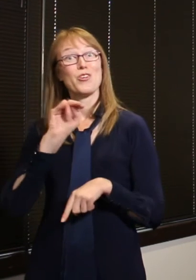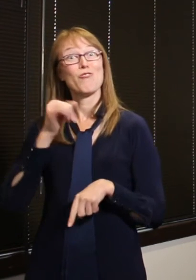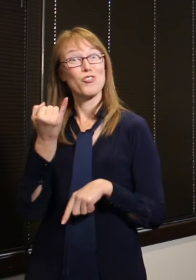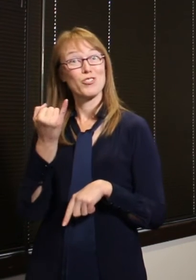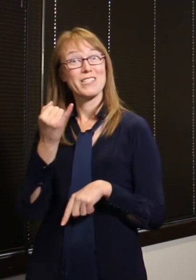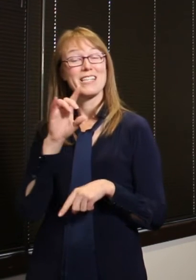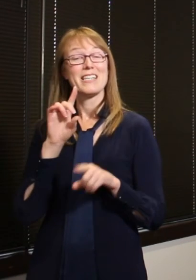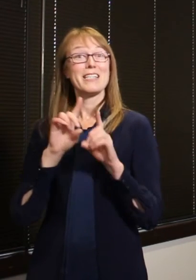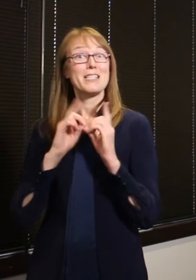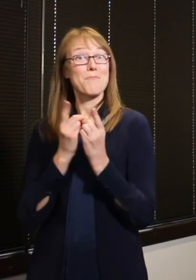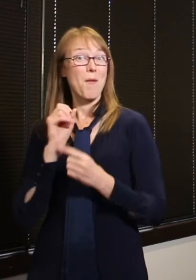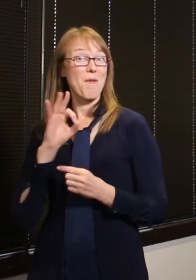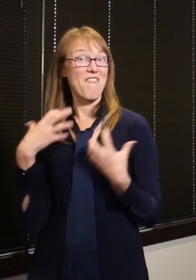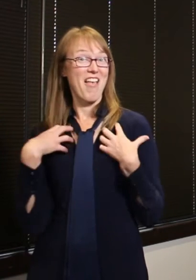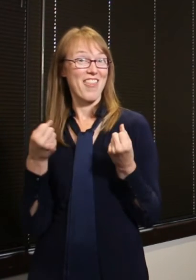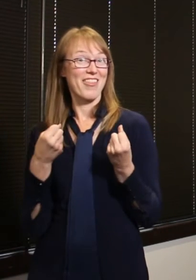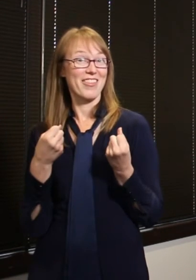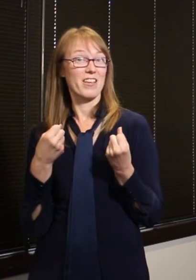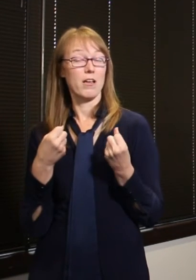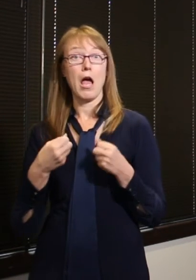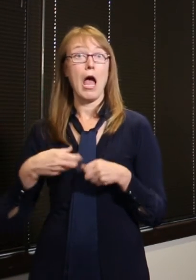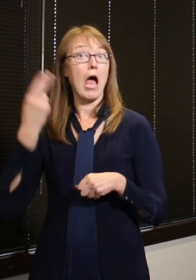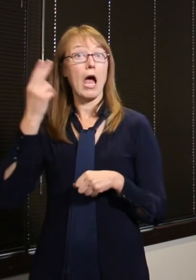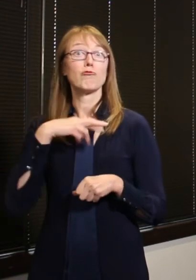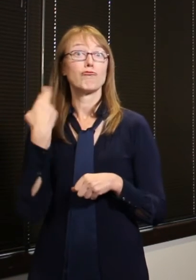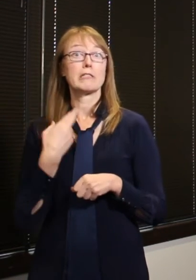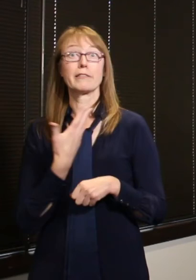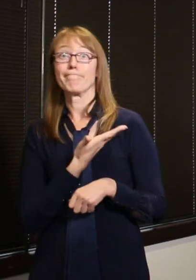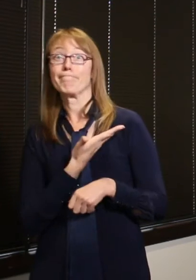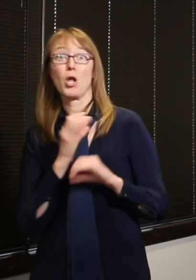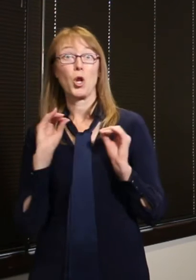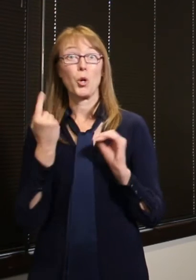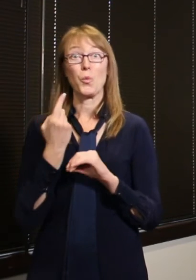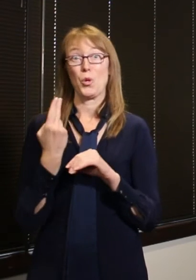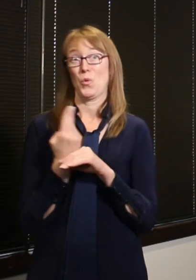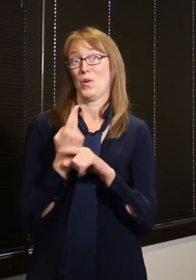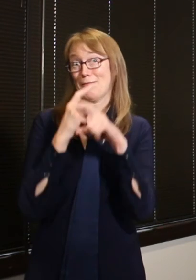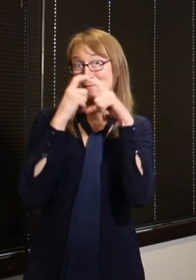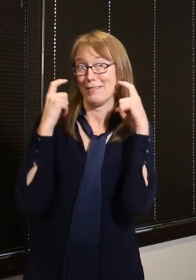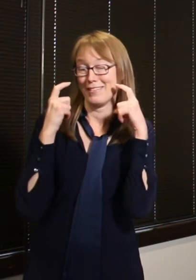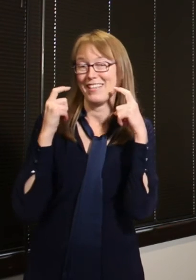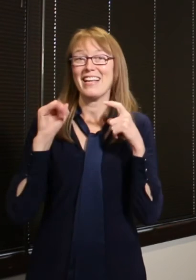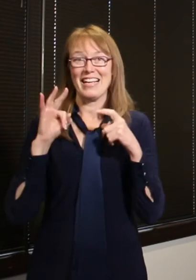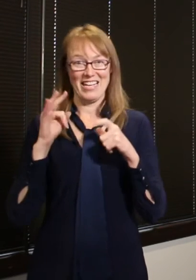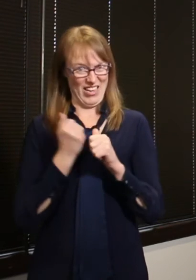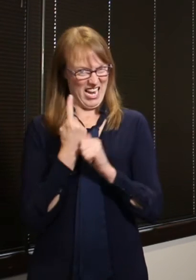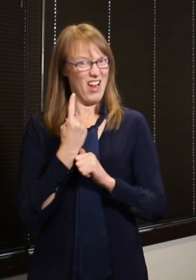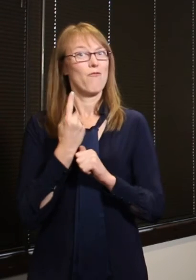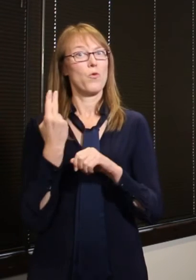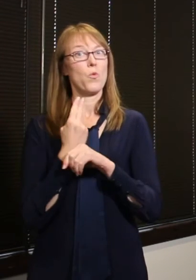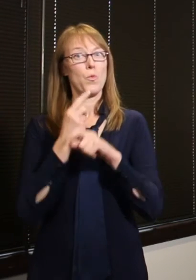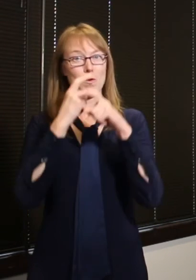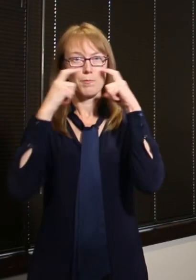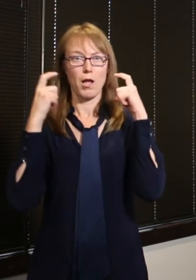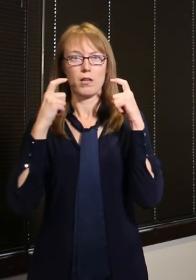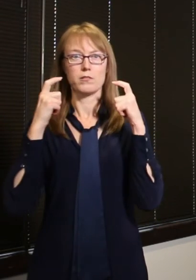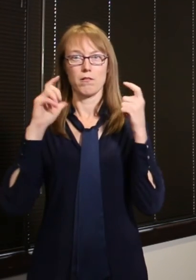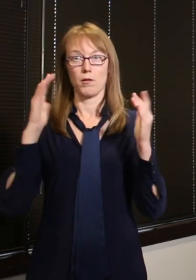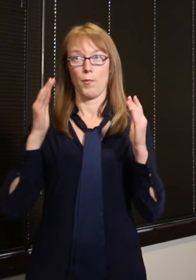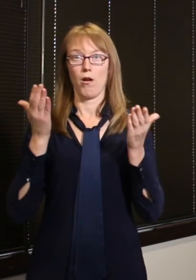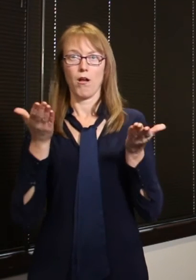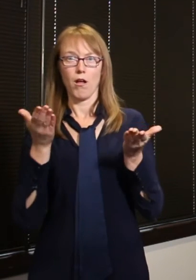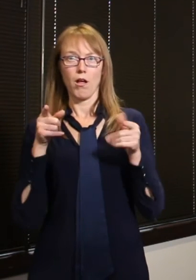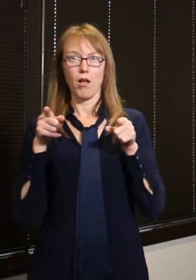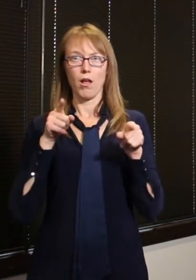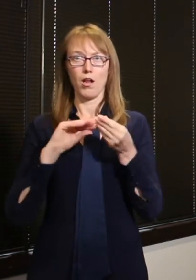that shows the highest risk is if nobody wears a mask, and of course the lowest risk is if everybody wears one. And as I said before,